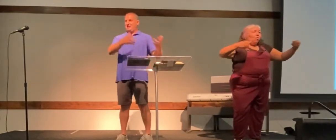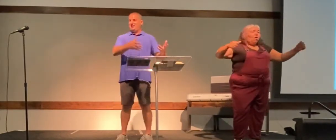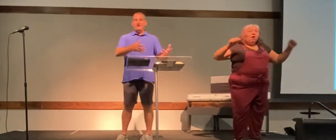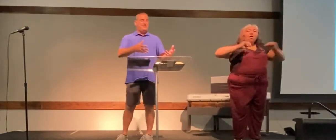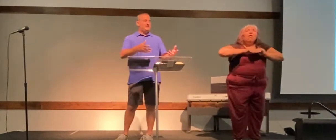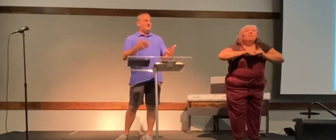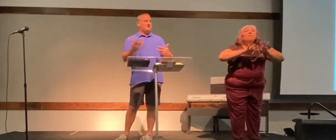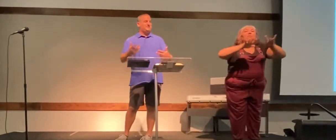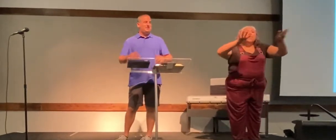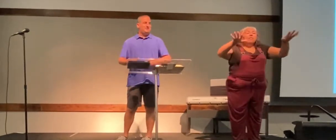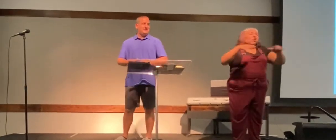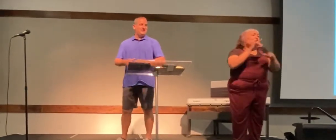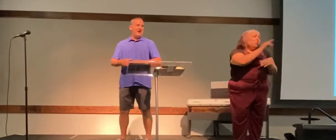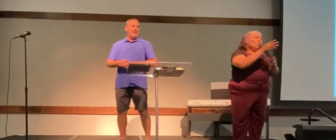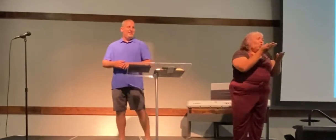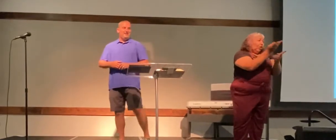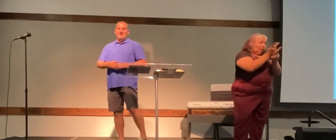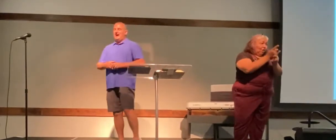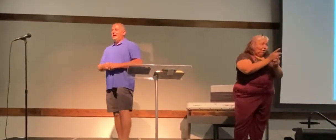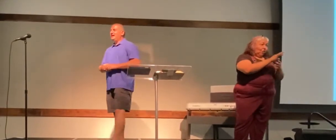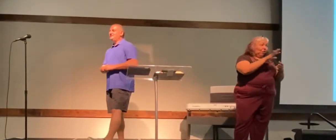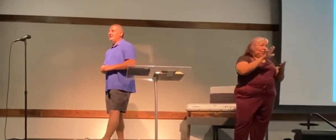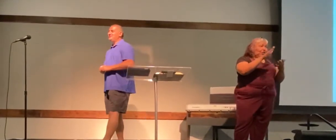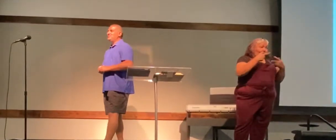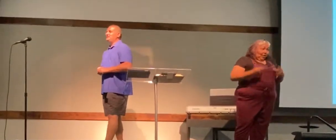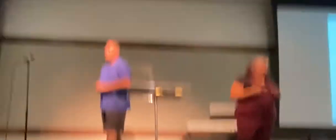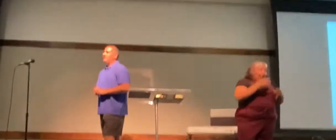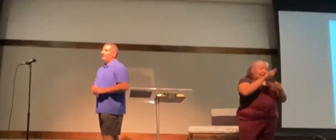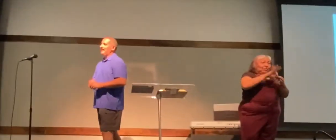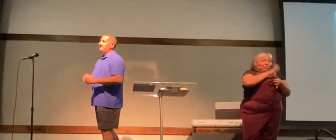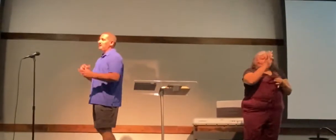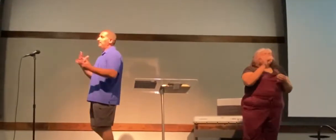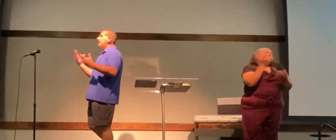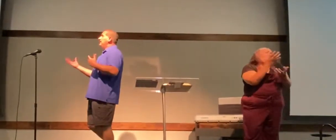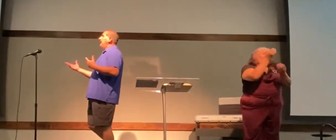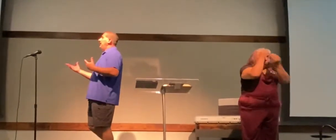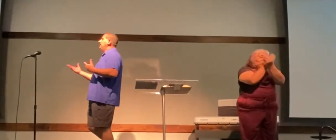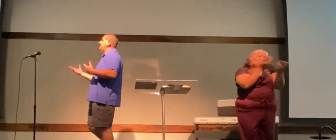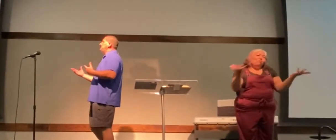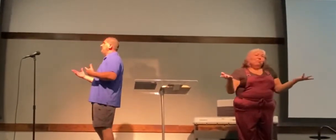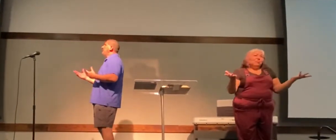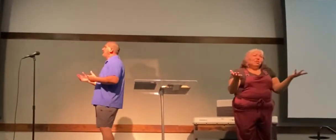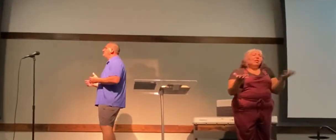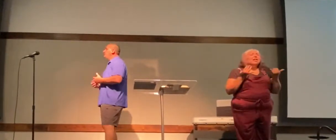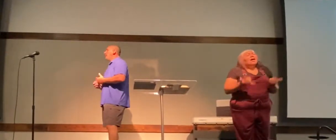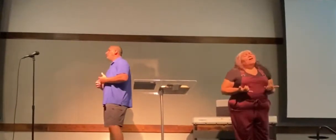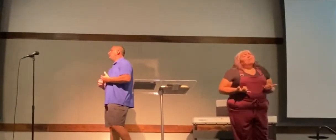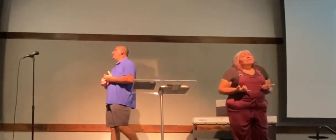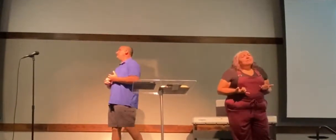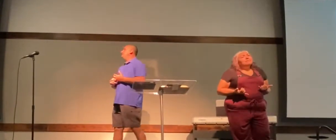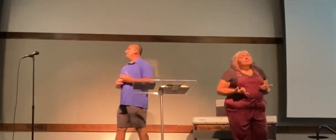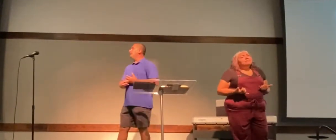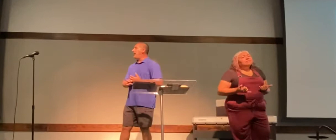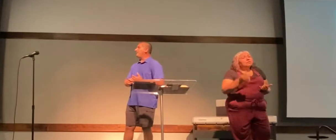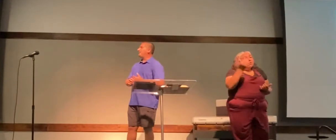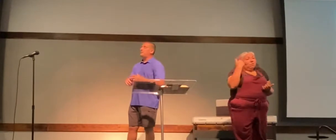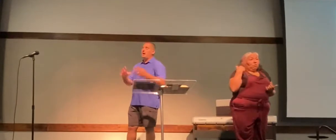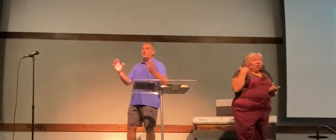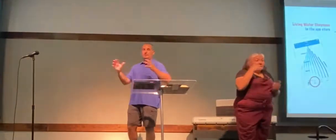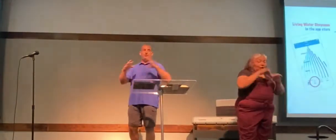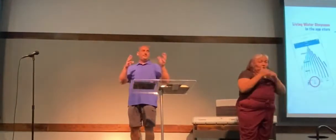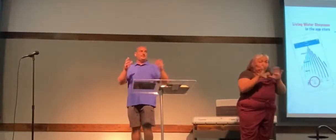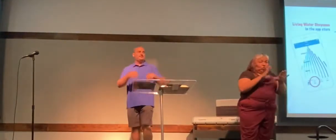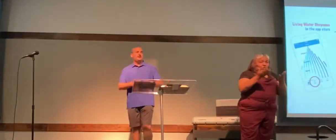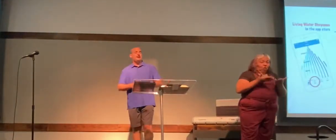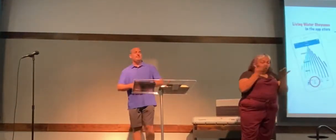you're taken care of physically and spiritually, okay? And so I just want you to know that. So let me remind you of how we're going to be doing offering while